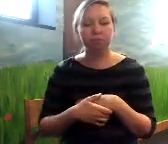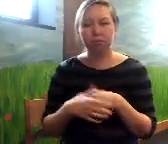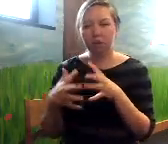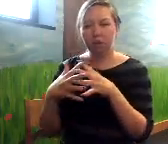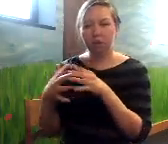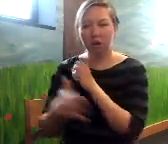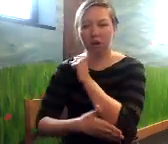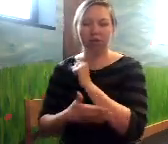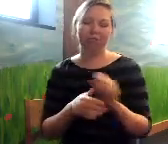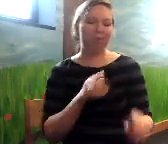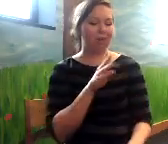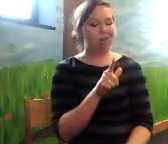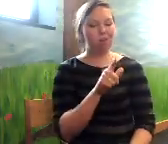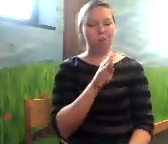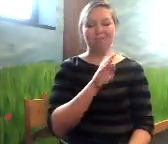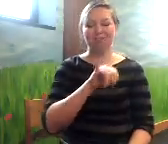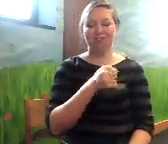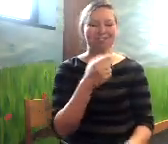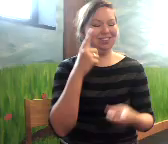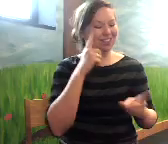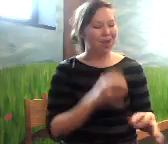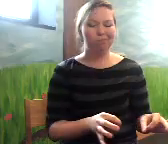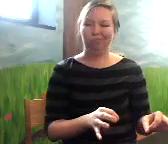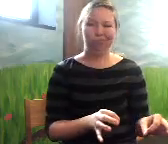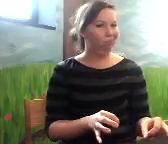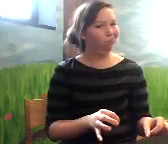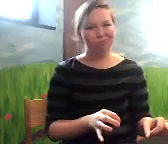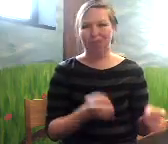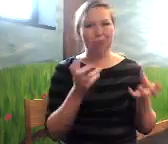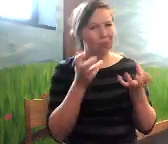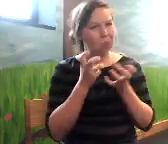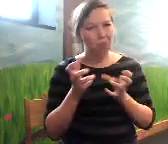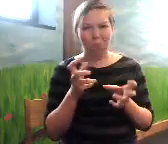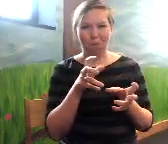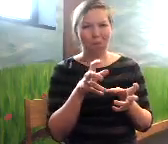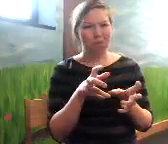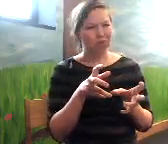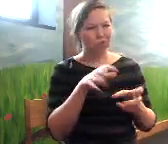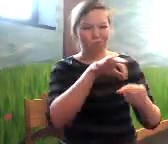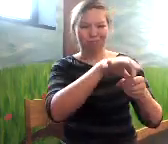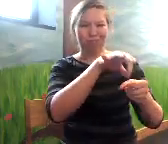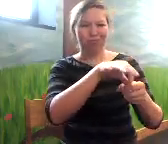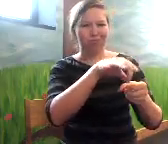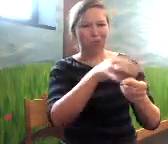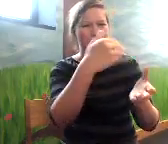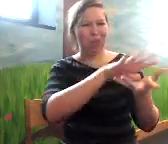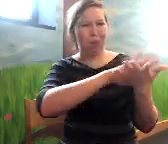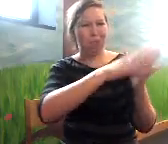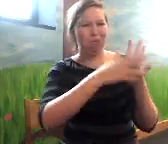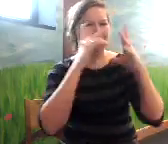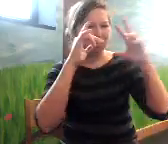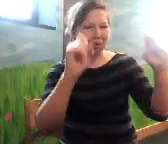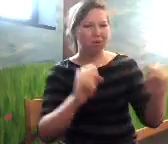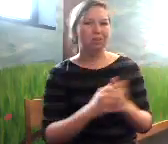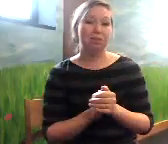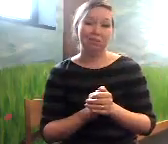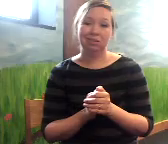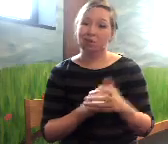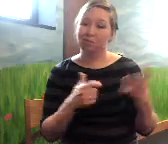It opens the door for Richard Nixon to come into politics again, come back into